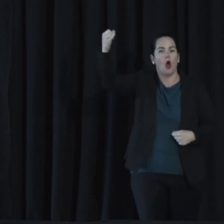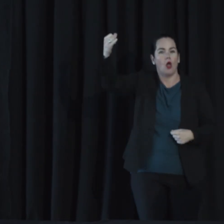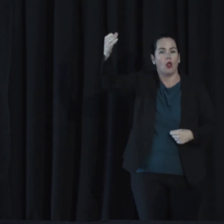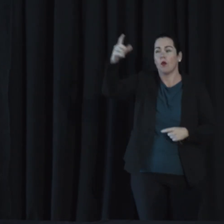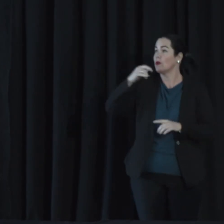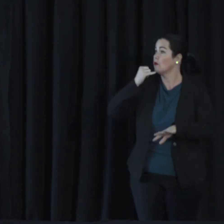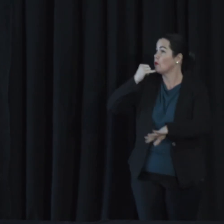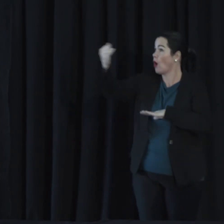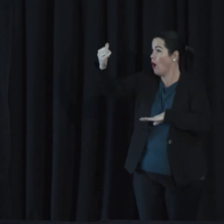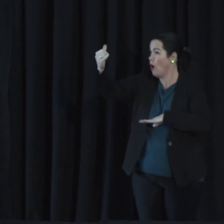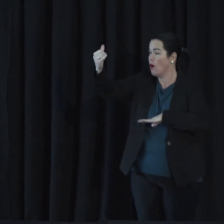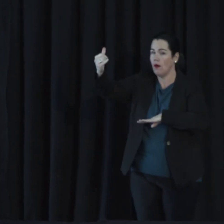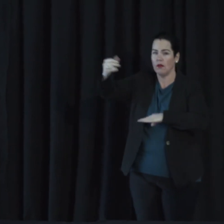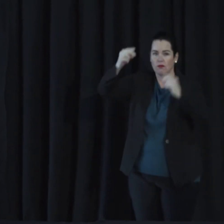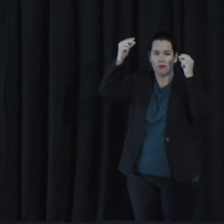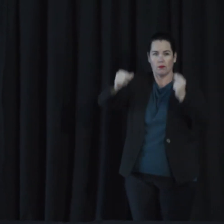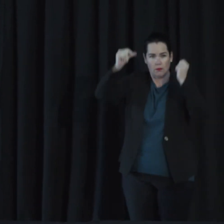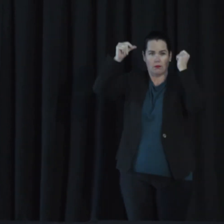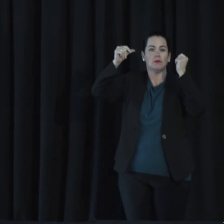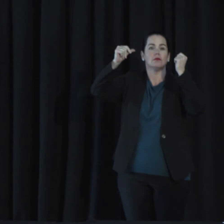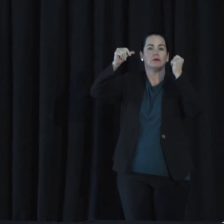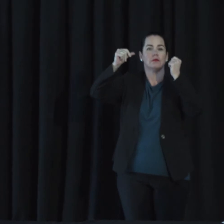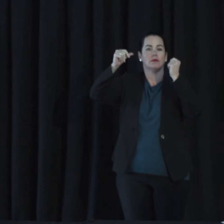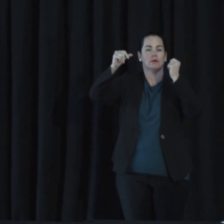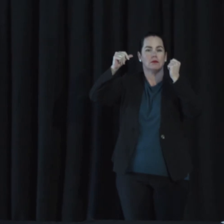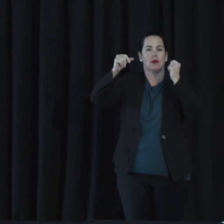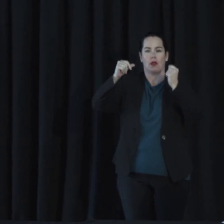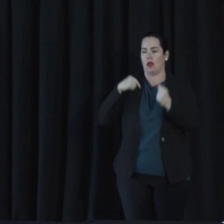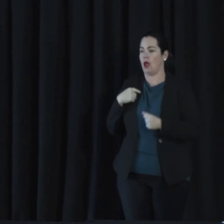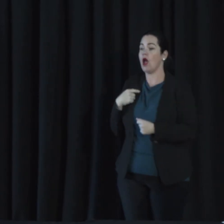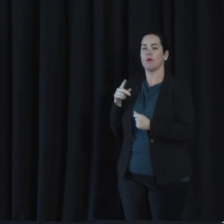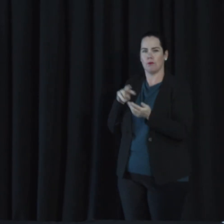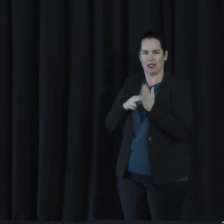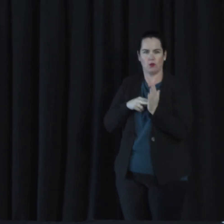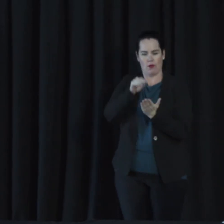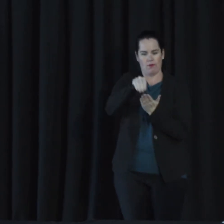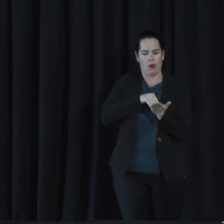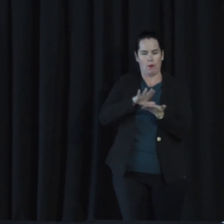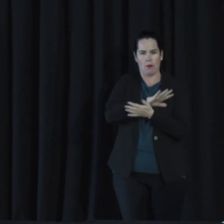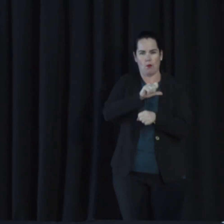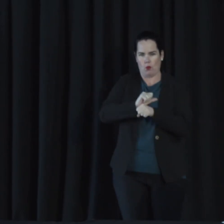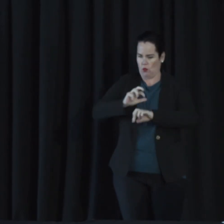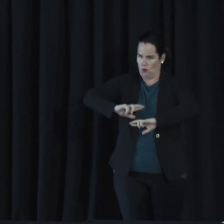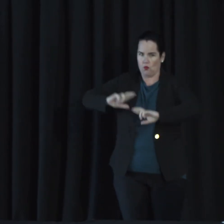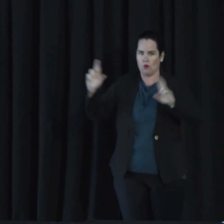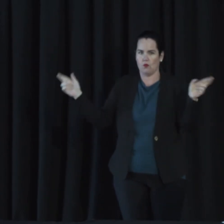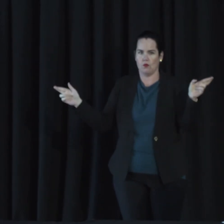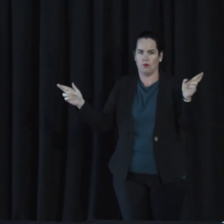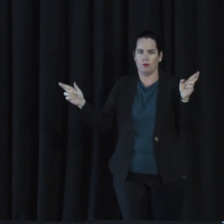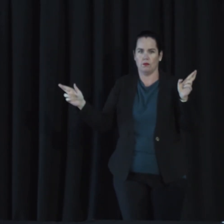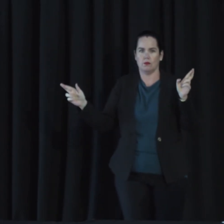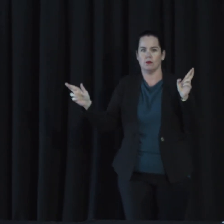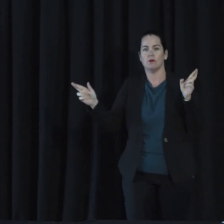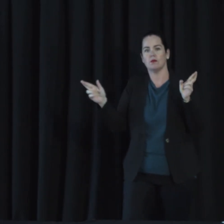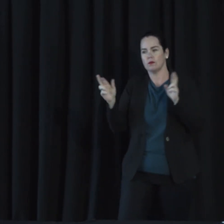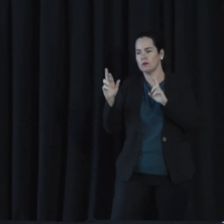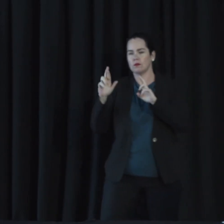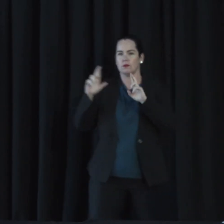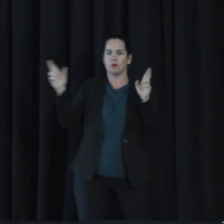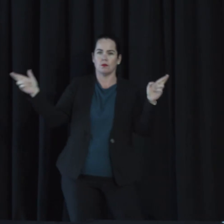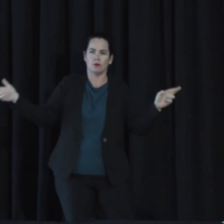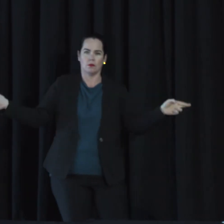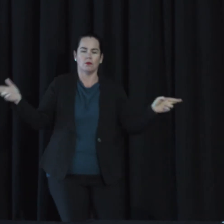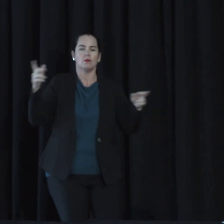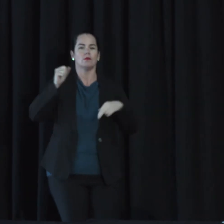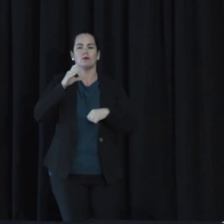phone call is made, a work order will be issued, and a crew will be on its way